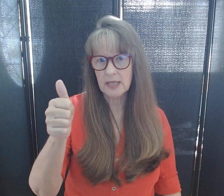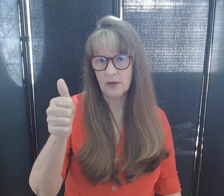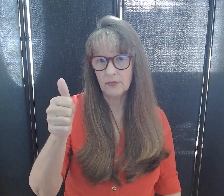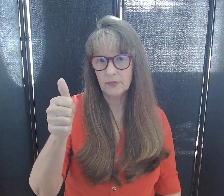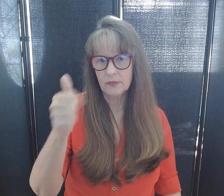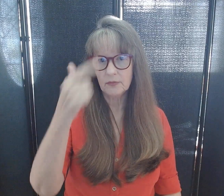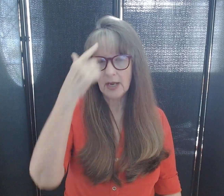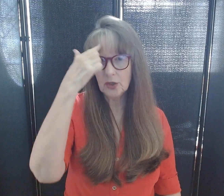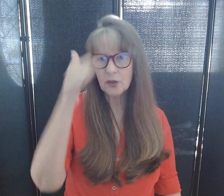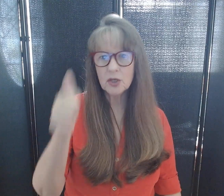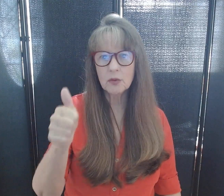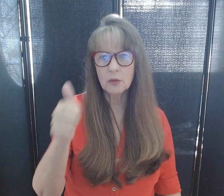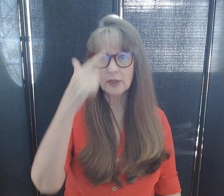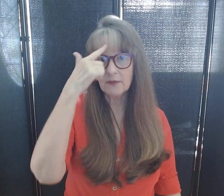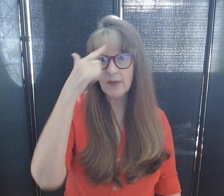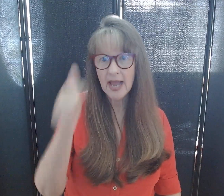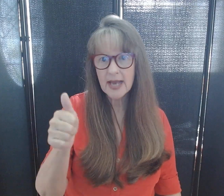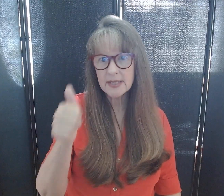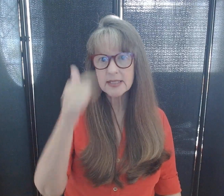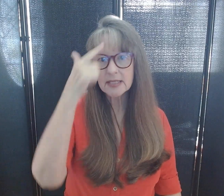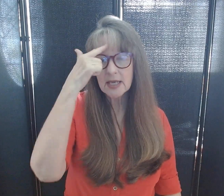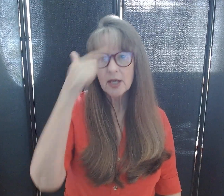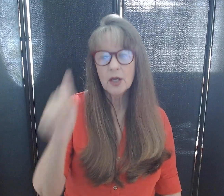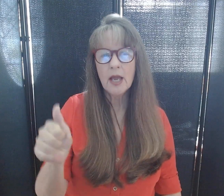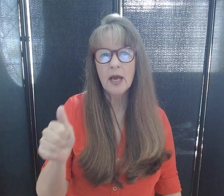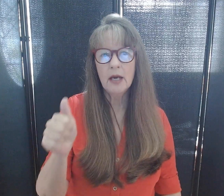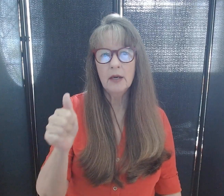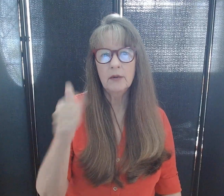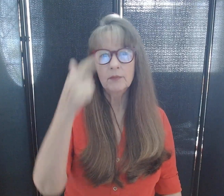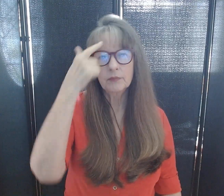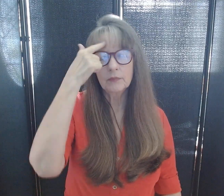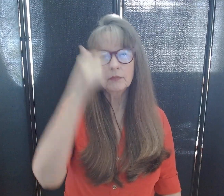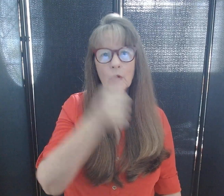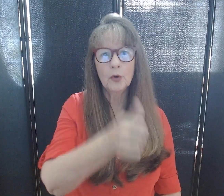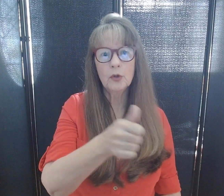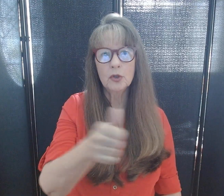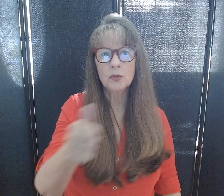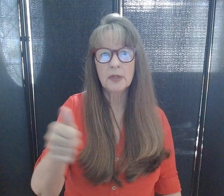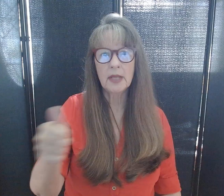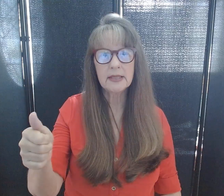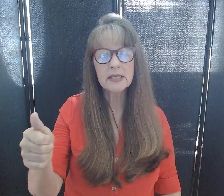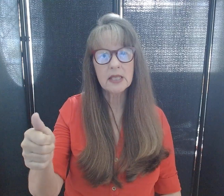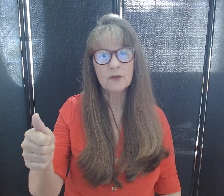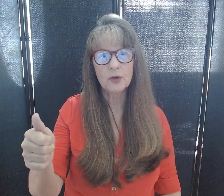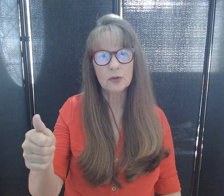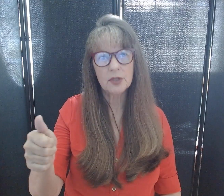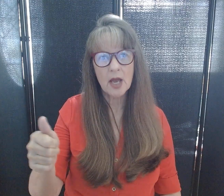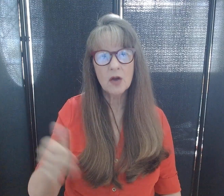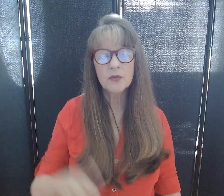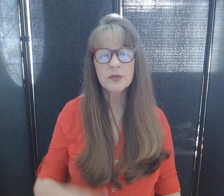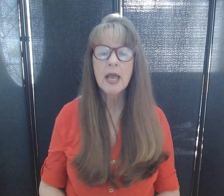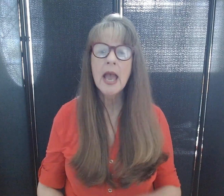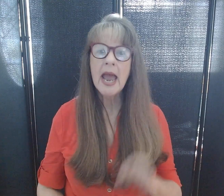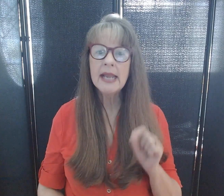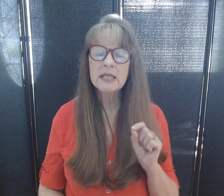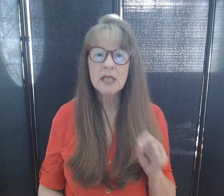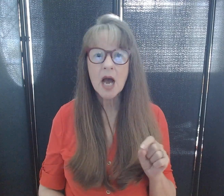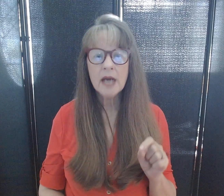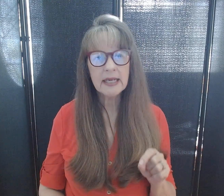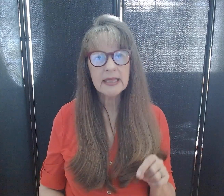self. And you can do it really fast, um, or you can do it like this, think for yourselves. And it's not